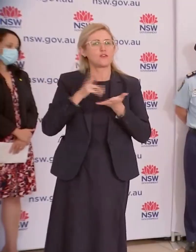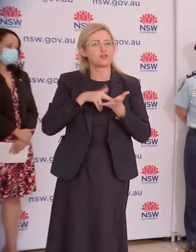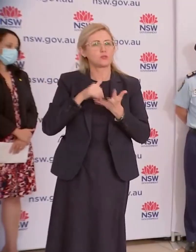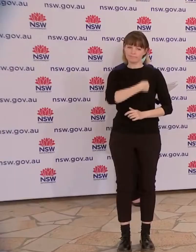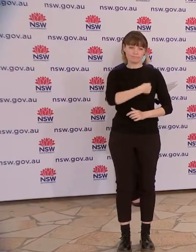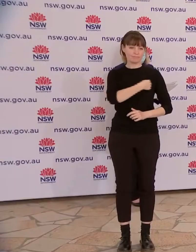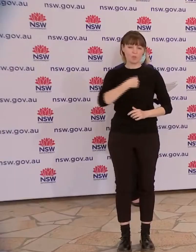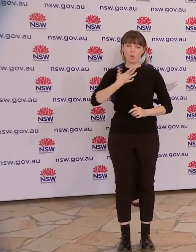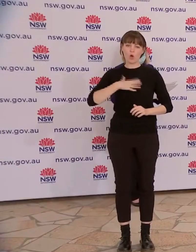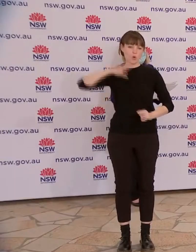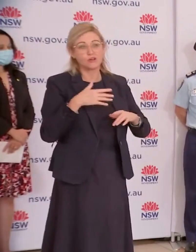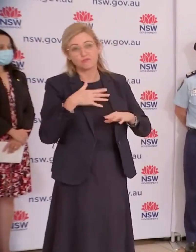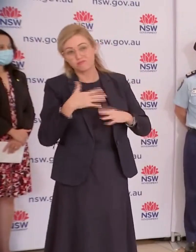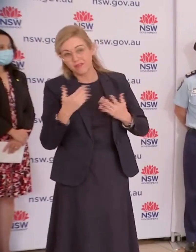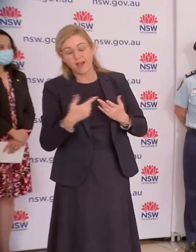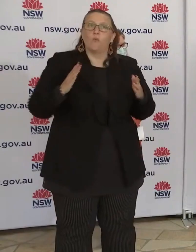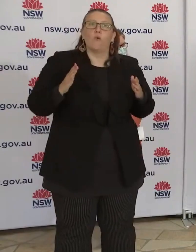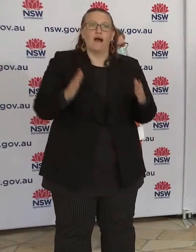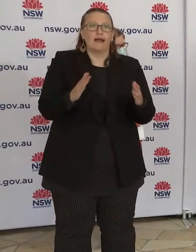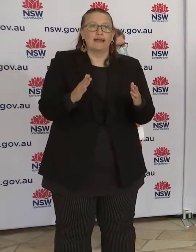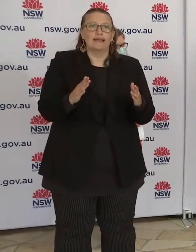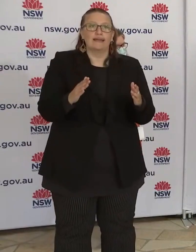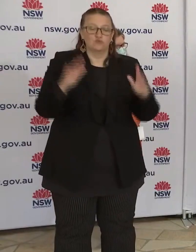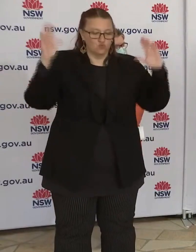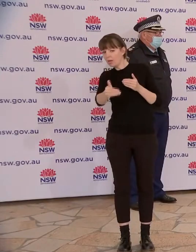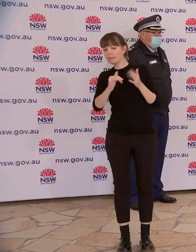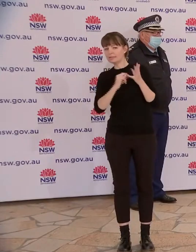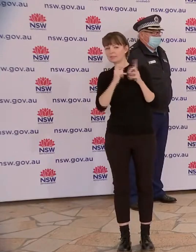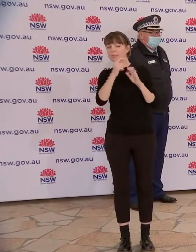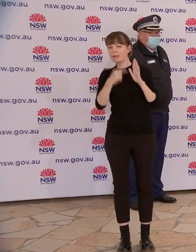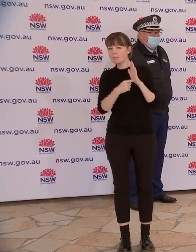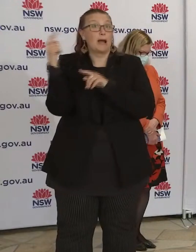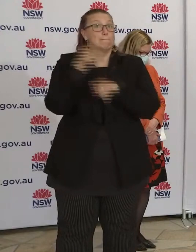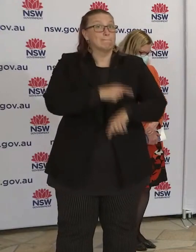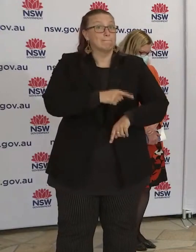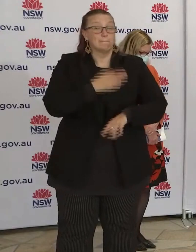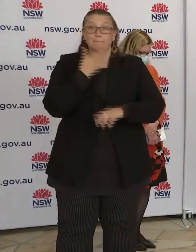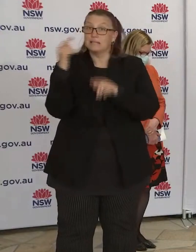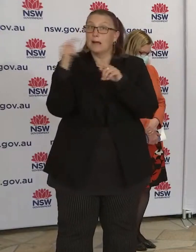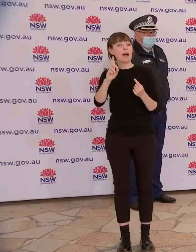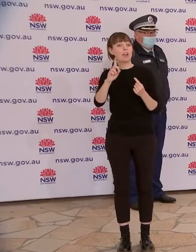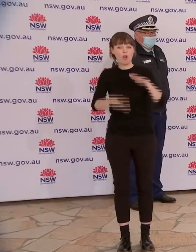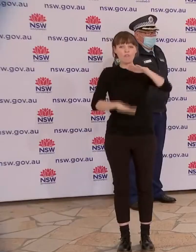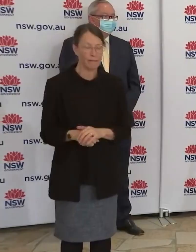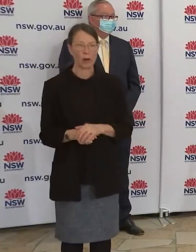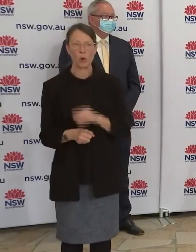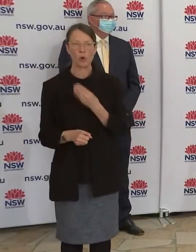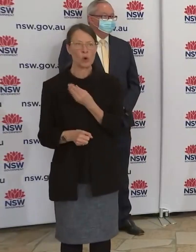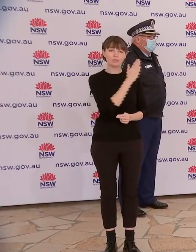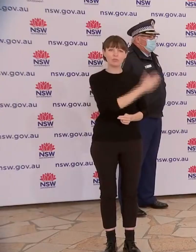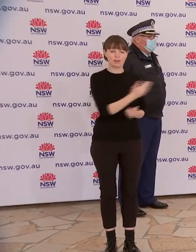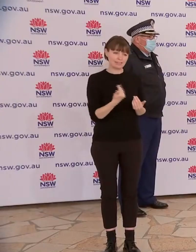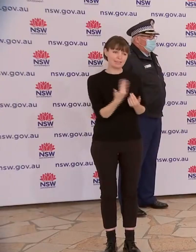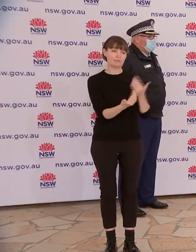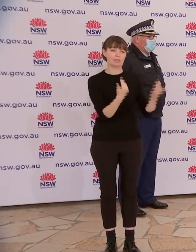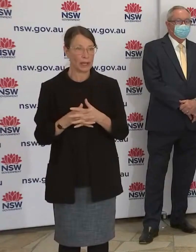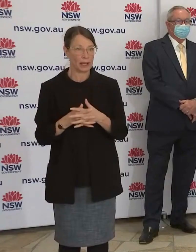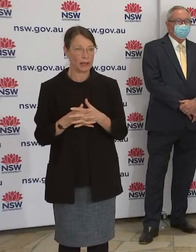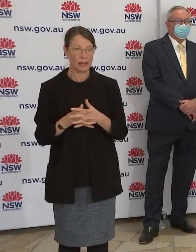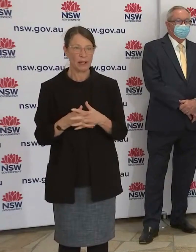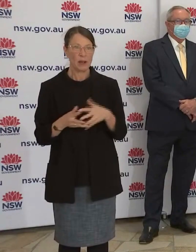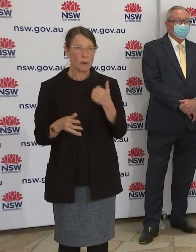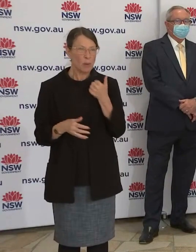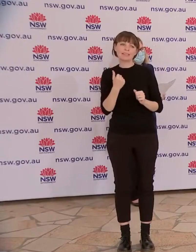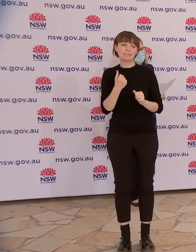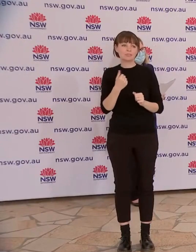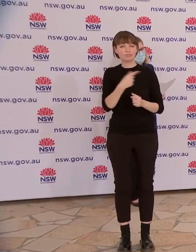no. Please no. Please no. Please no. Please no. Please no. Please no. Please no. Please no. So please no. Please